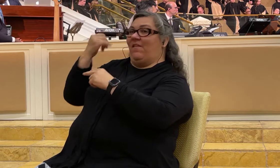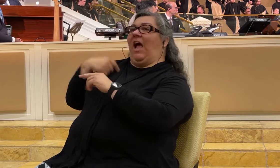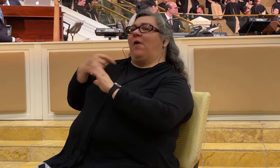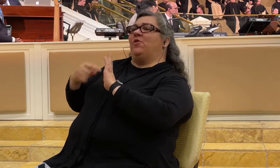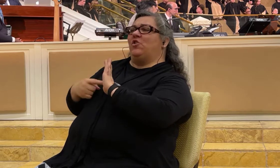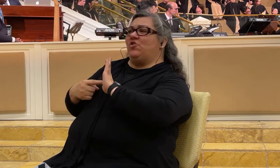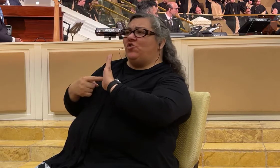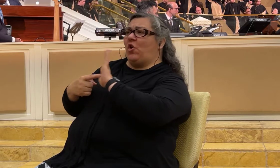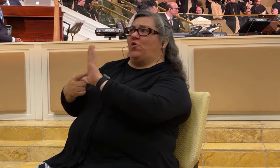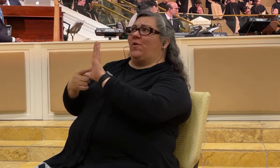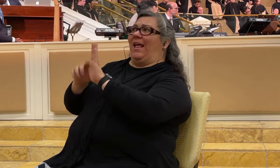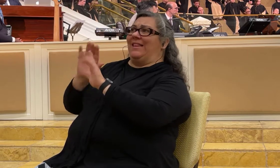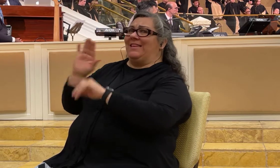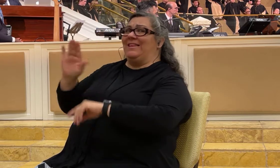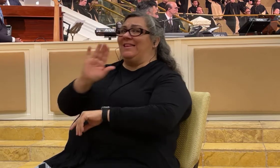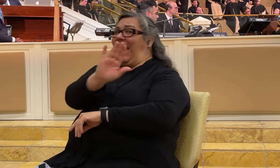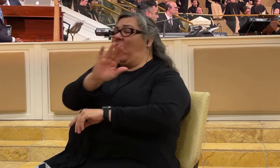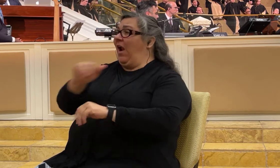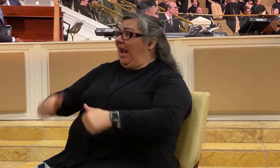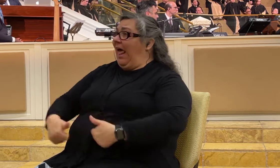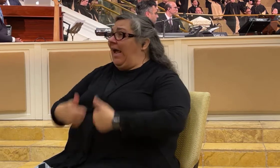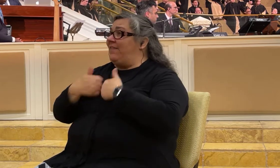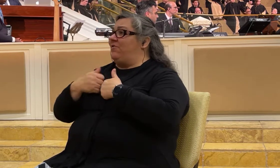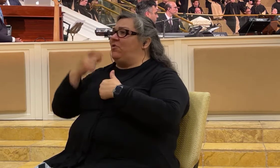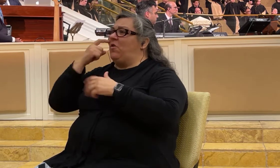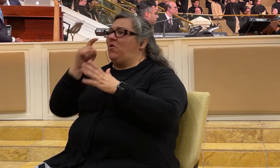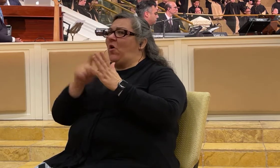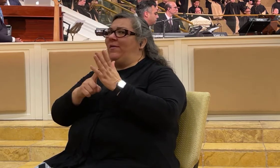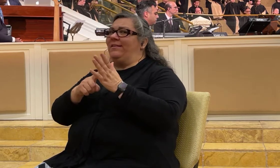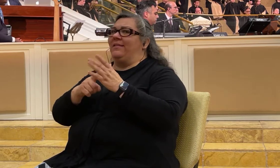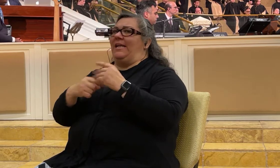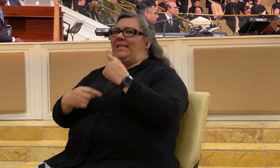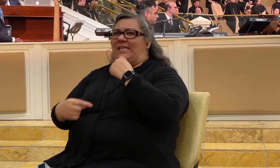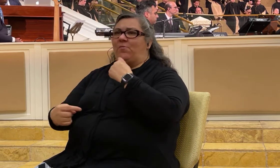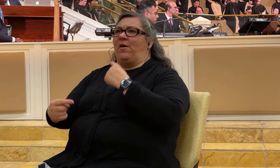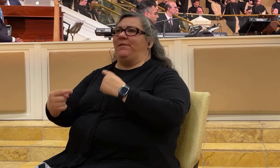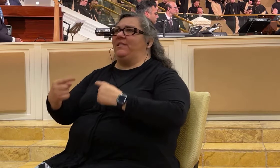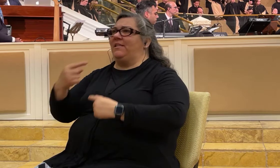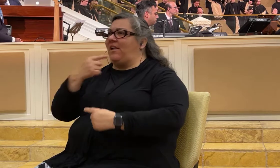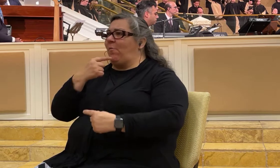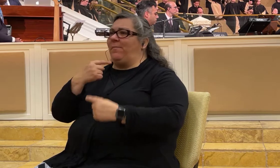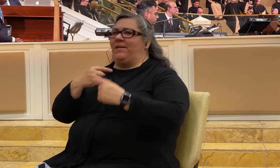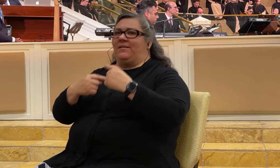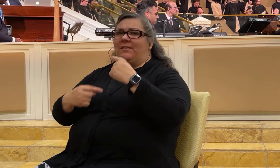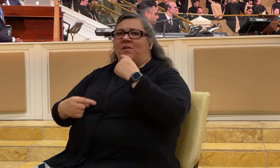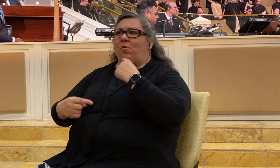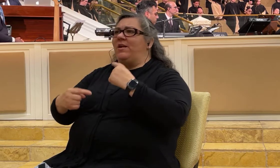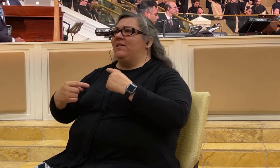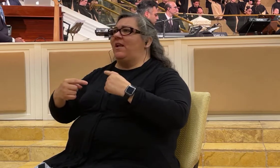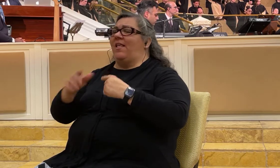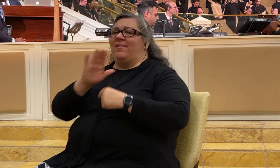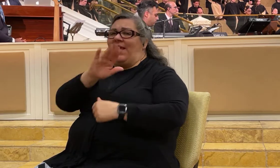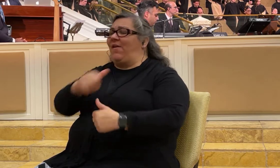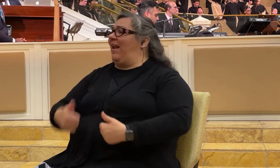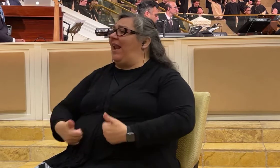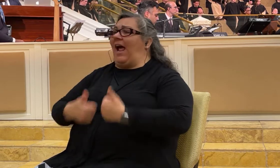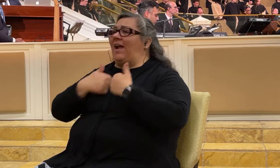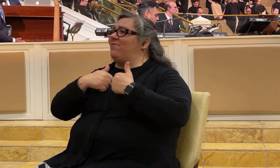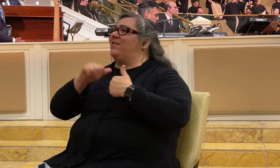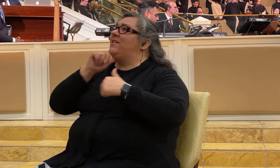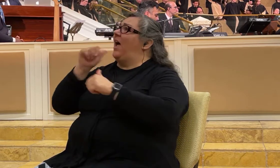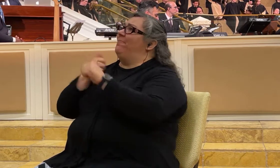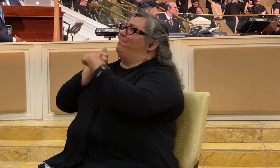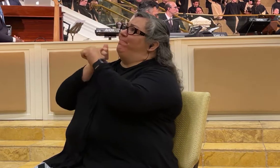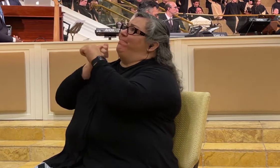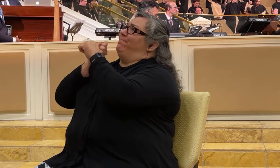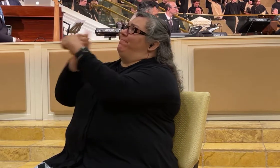the picture of your life, you would see a life of disappointment and a life that was not extended for the kingdom